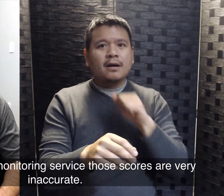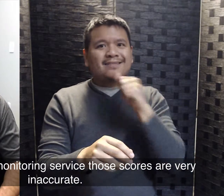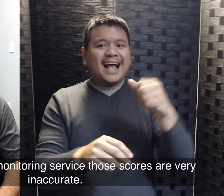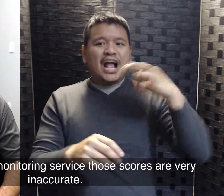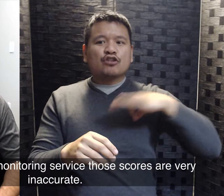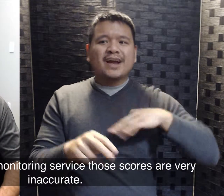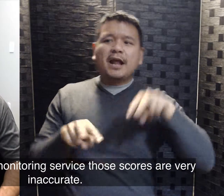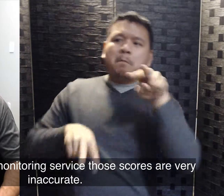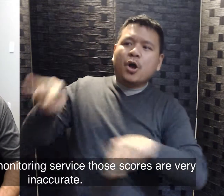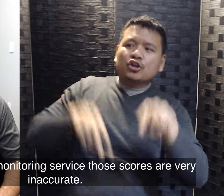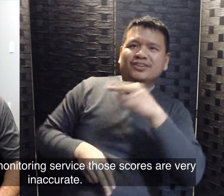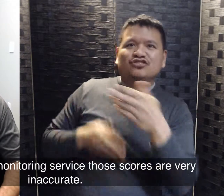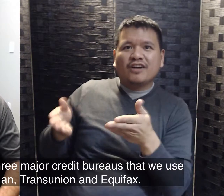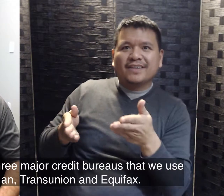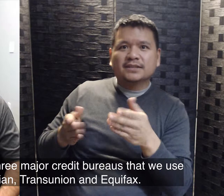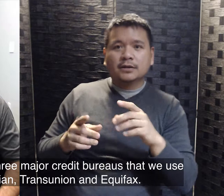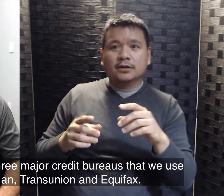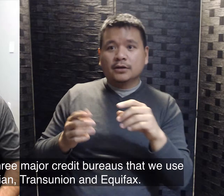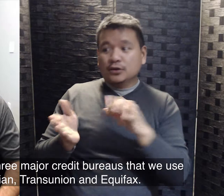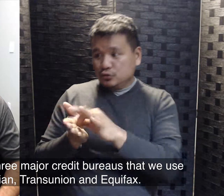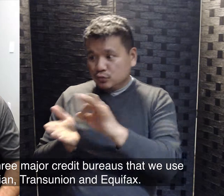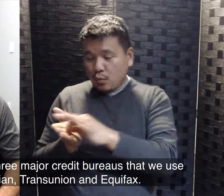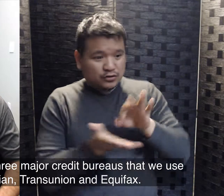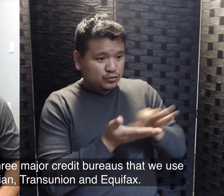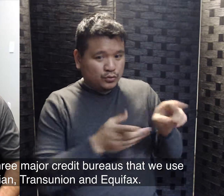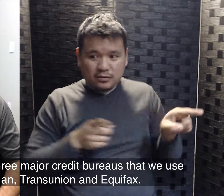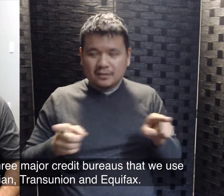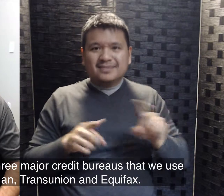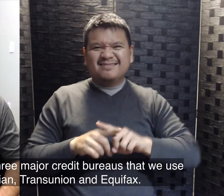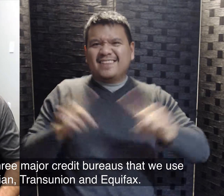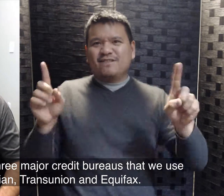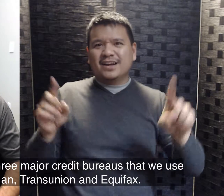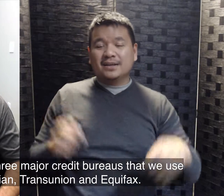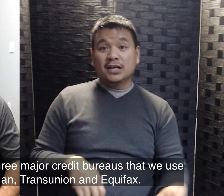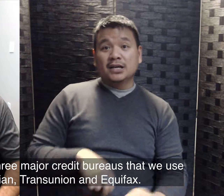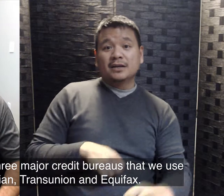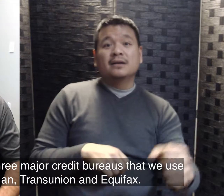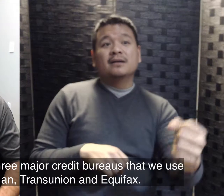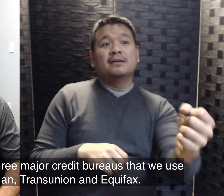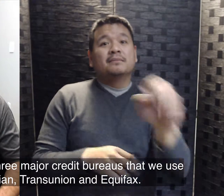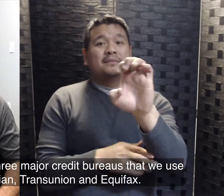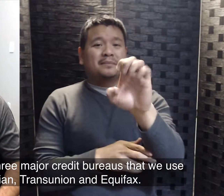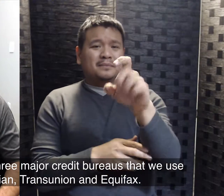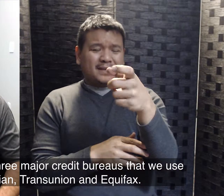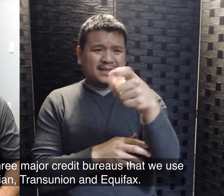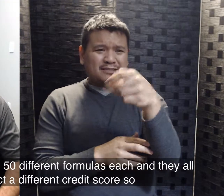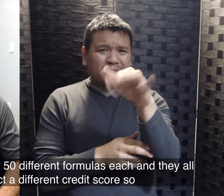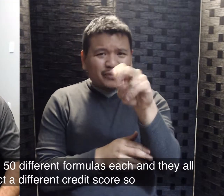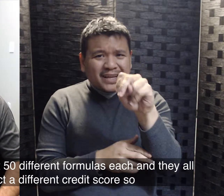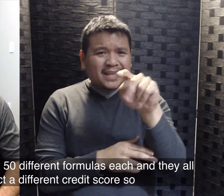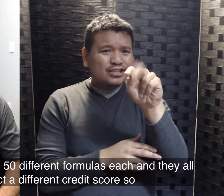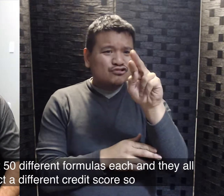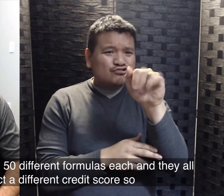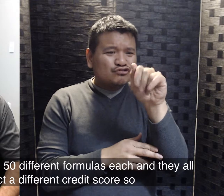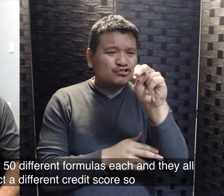service. Those scores are very inaccurate. In fact, of the three major credit bureaus that we use, Experian, TransUnion, and